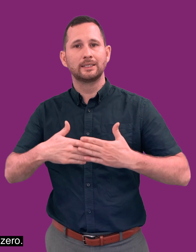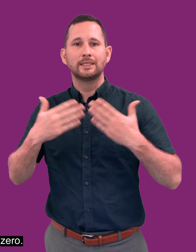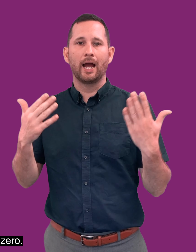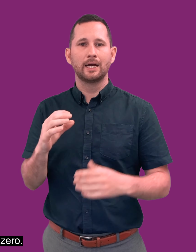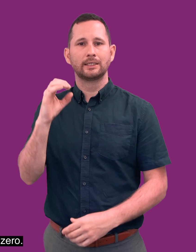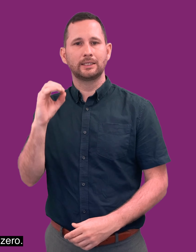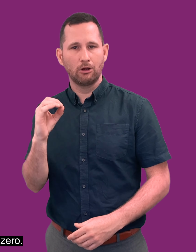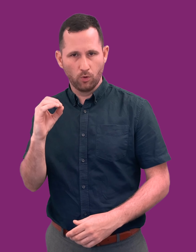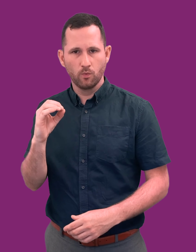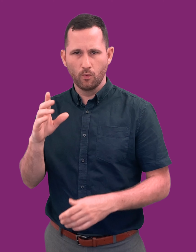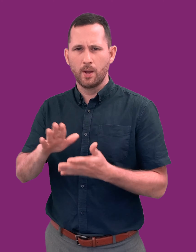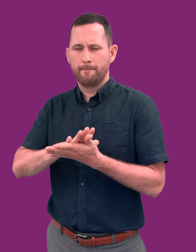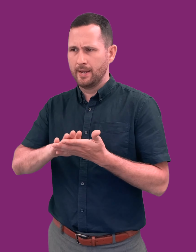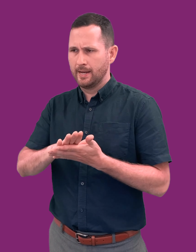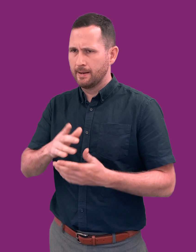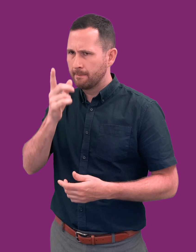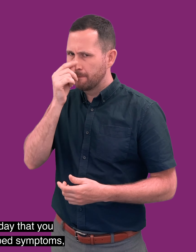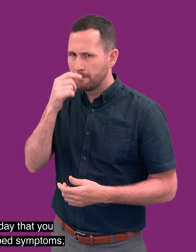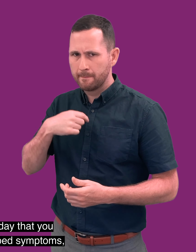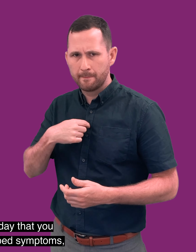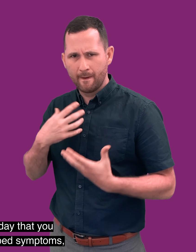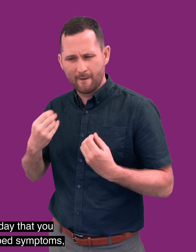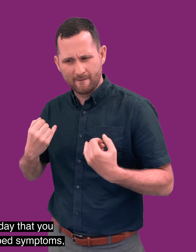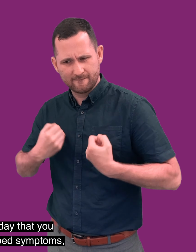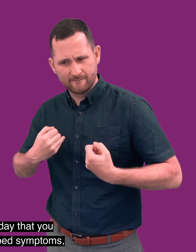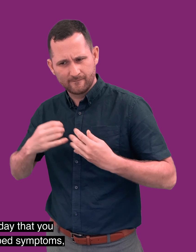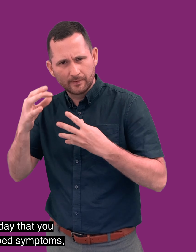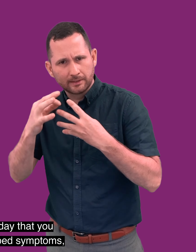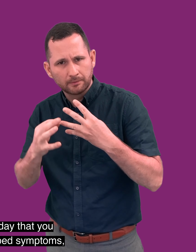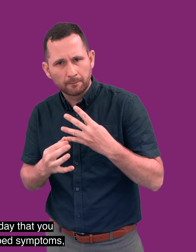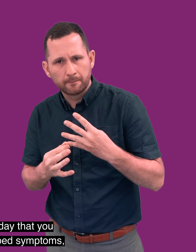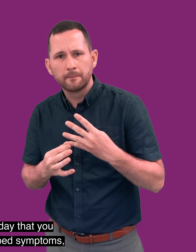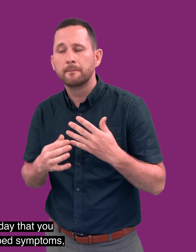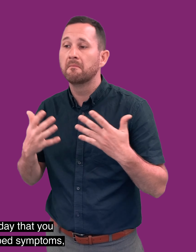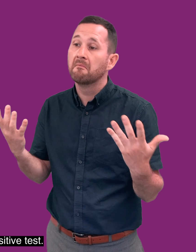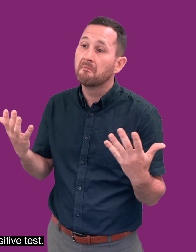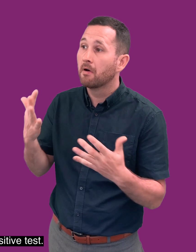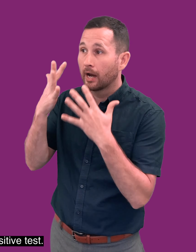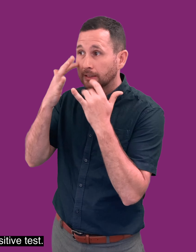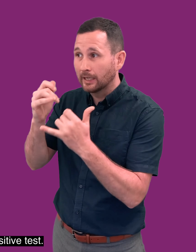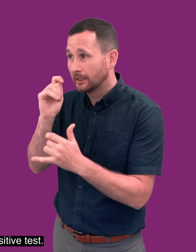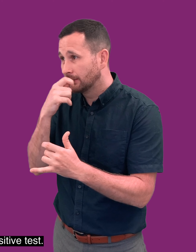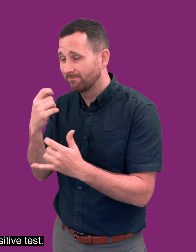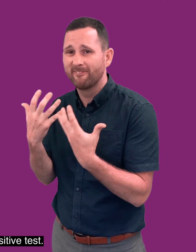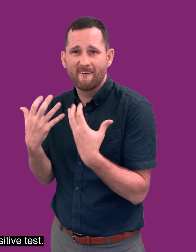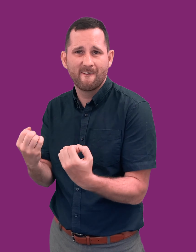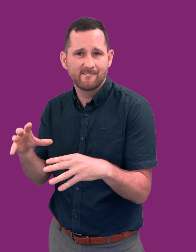Day 0. This is the day that you either developed symptoms, had a positive